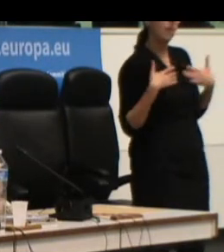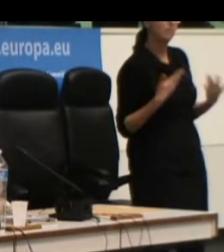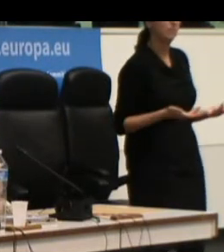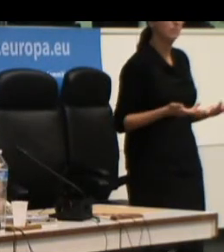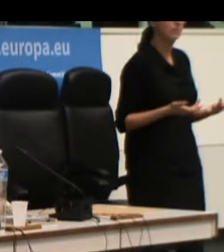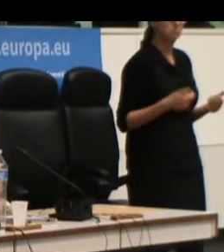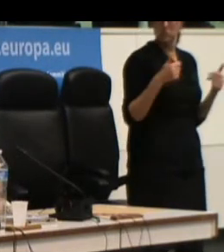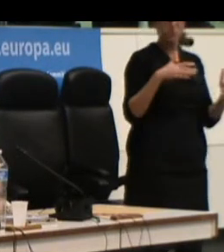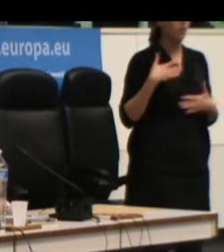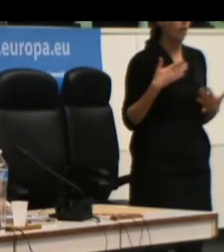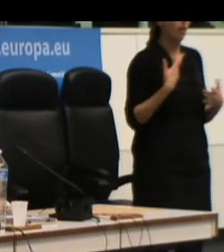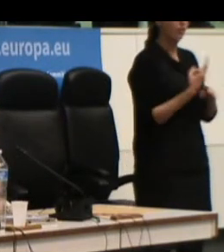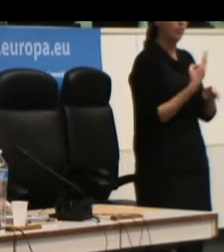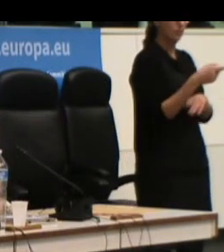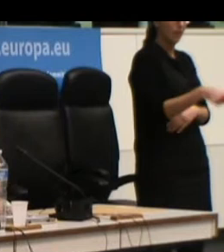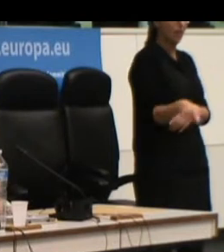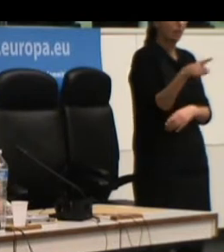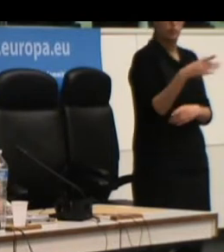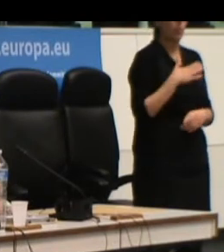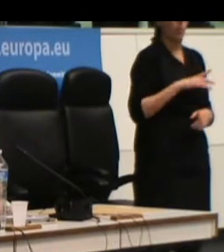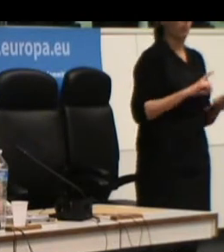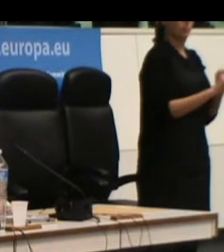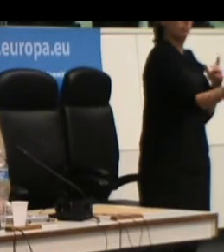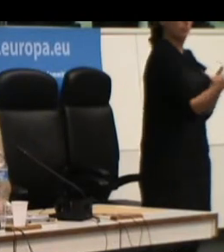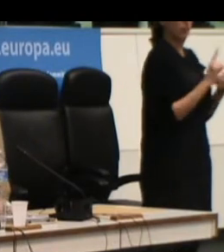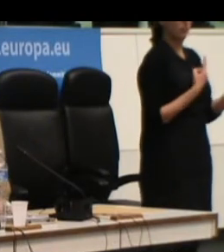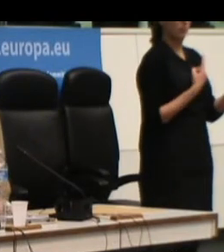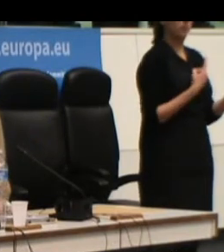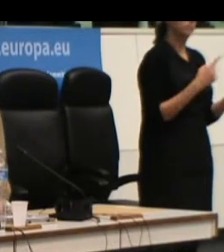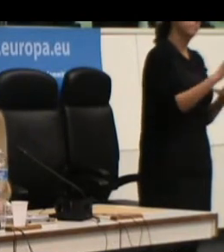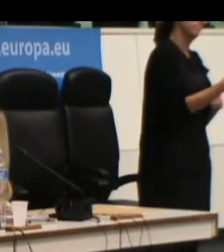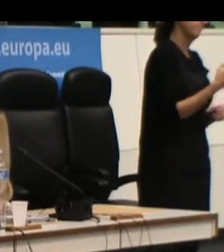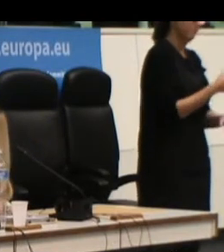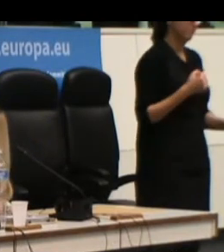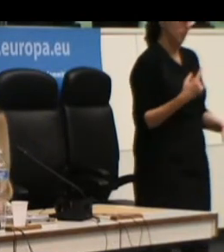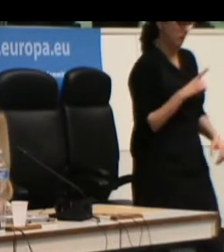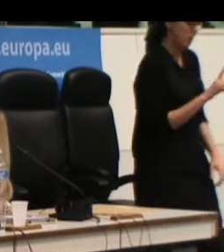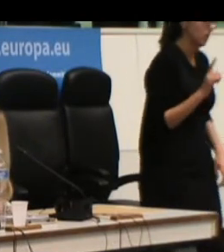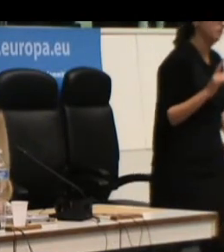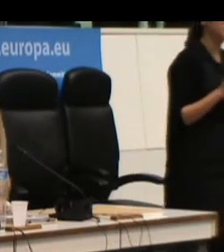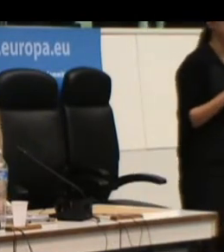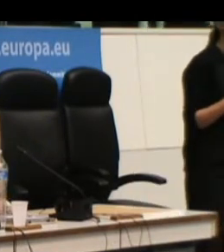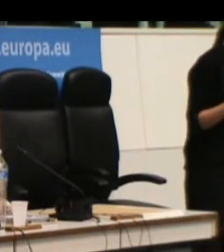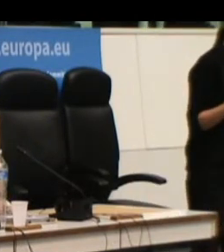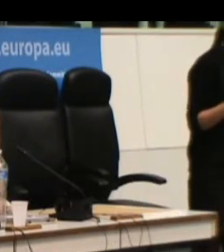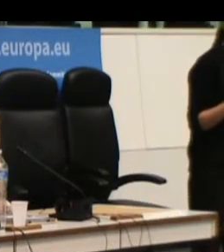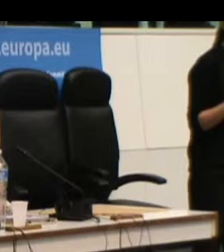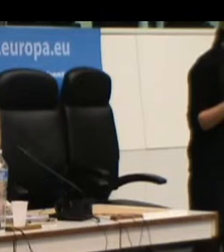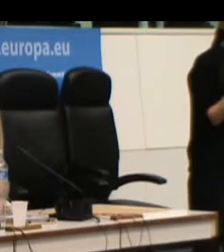good fun using all of this. So we wouldn't want our customers just to come in and have this, you know,